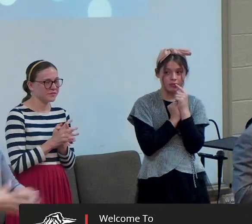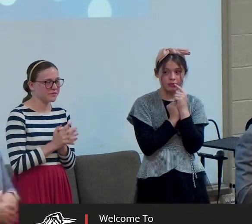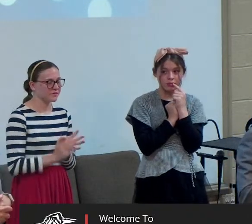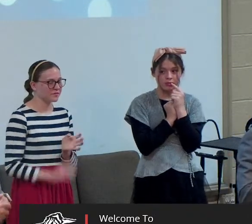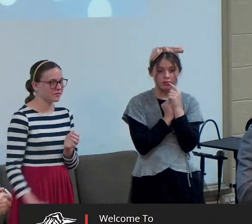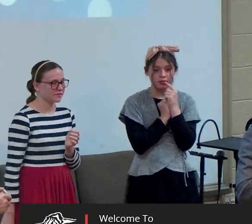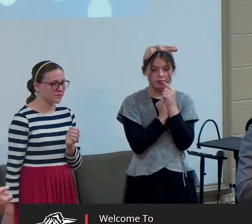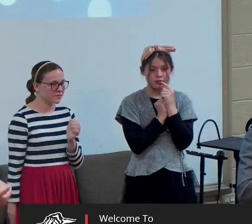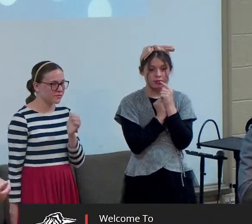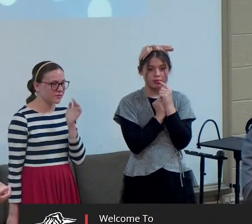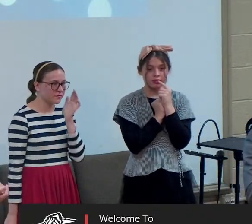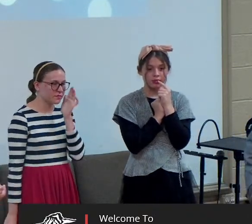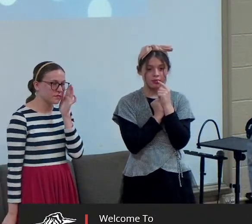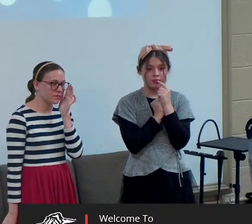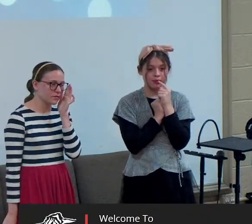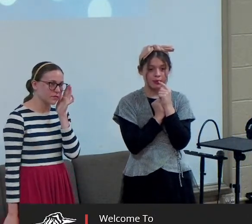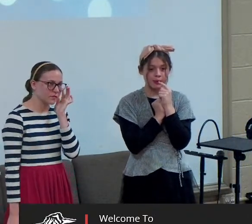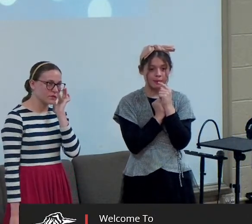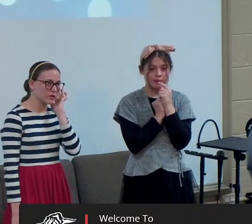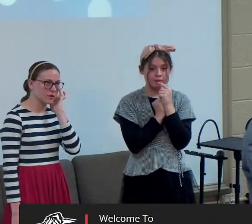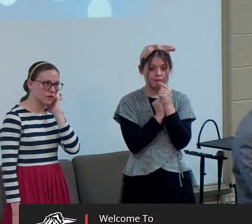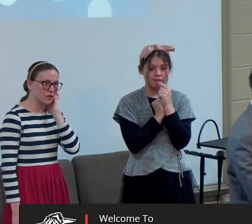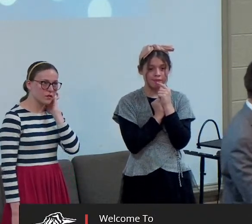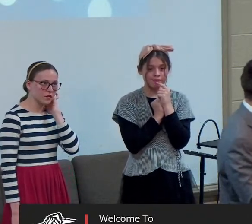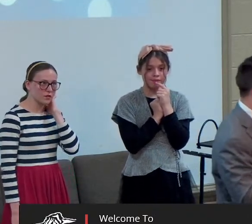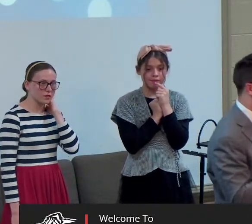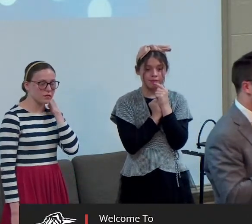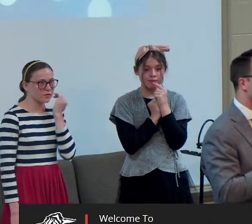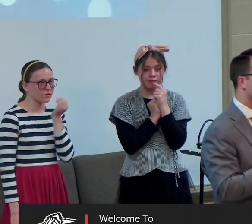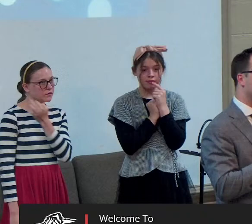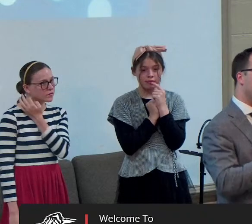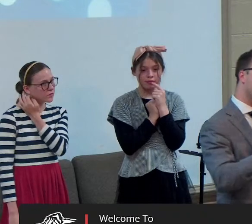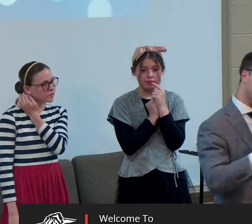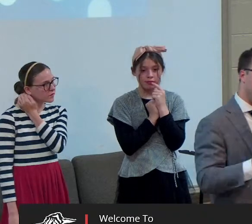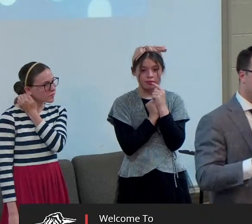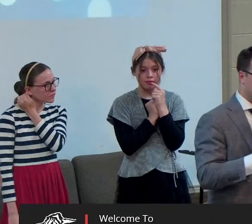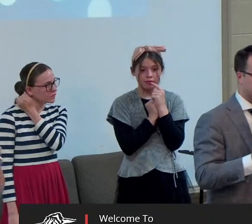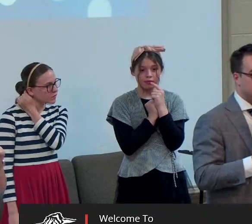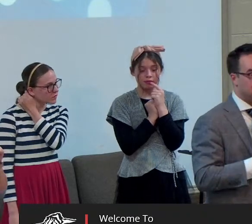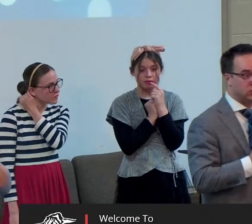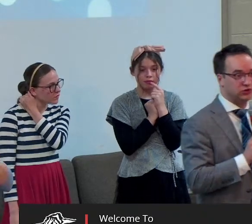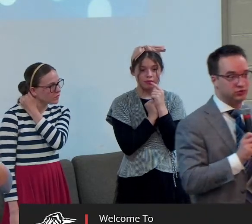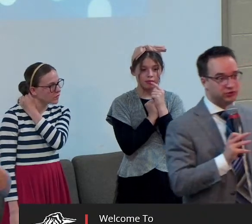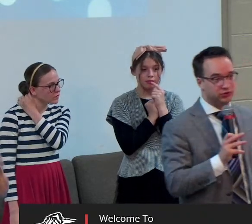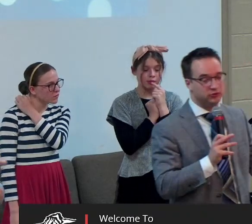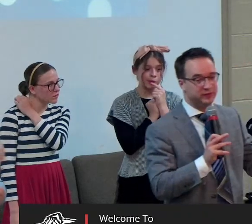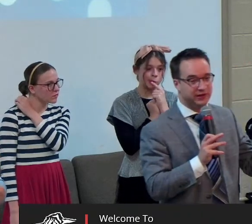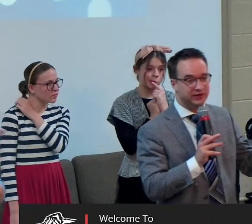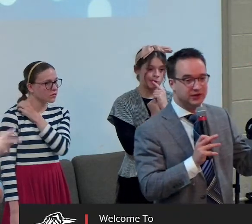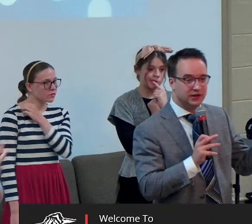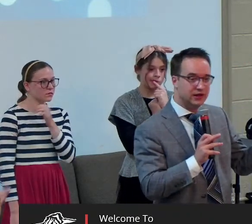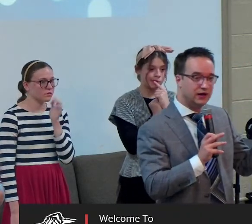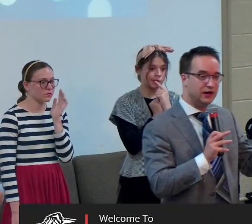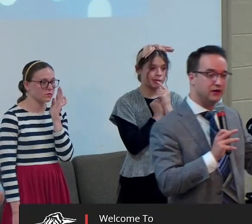So anyways, we're excited for them. Continue to pray for the other half of our youth group